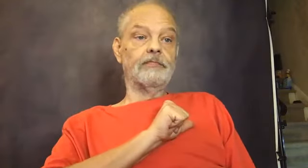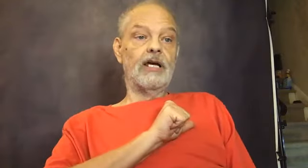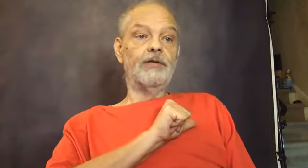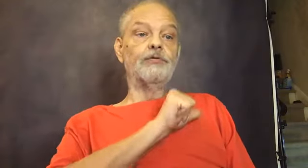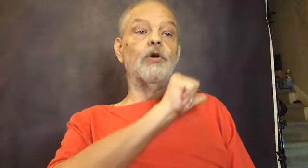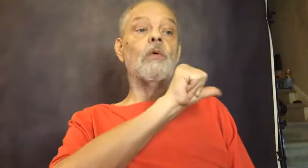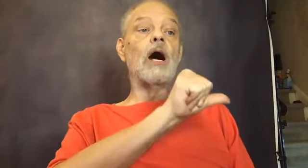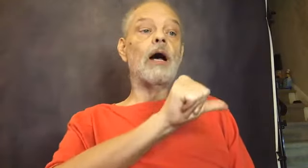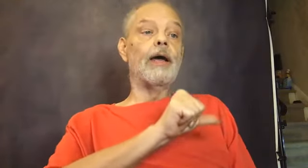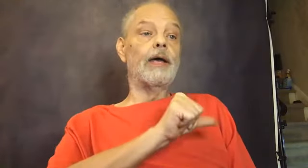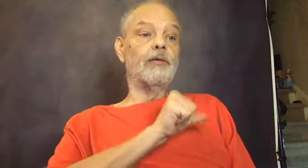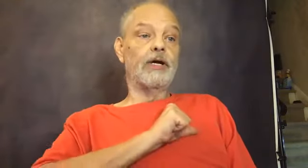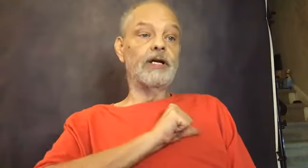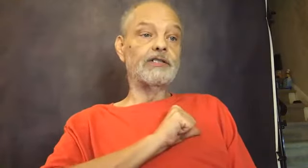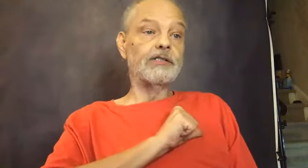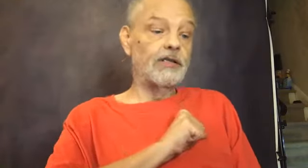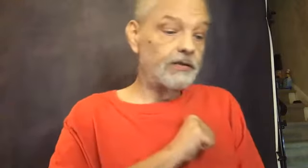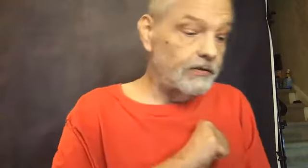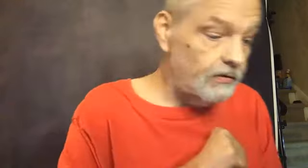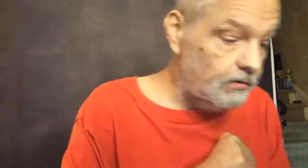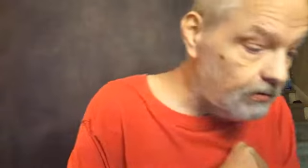I don't know why, but it just is.